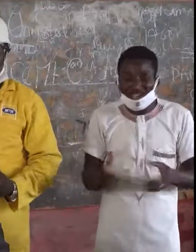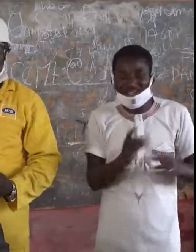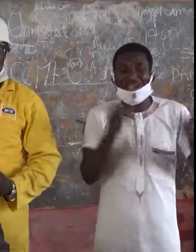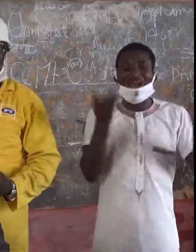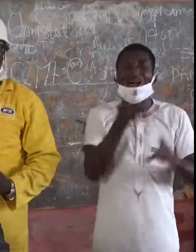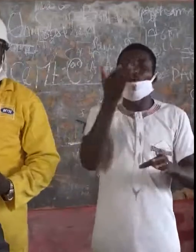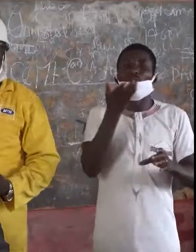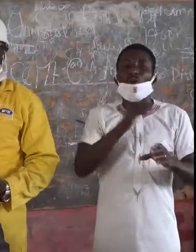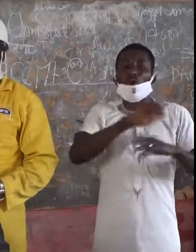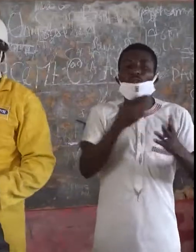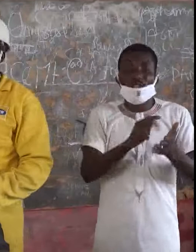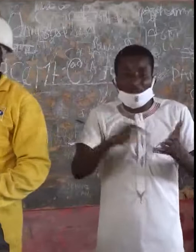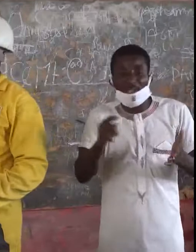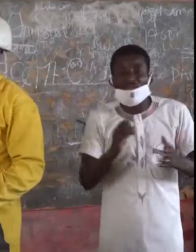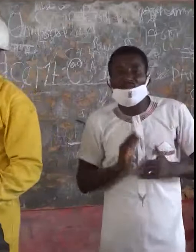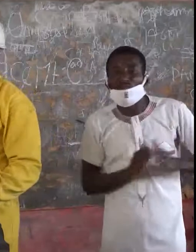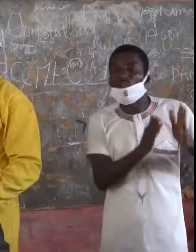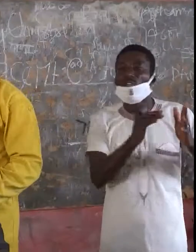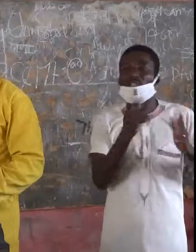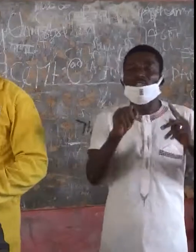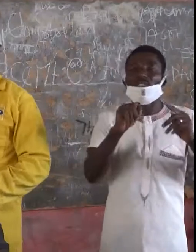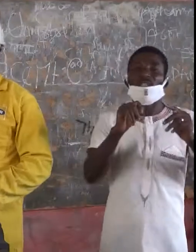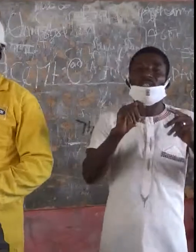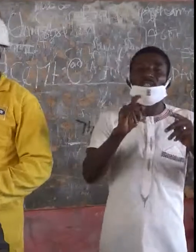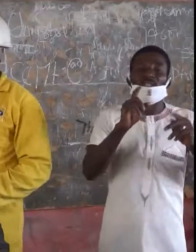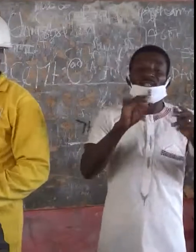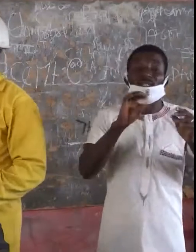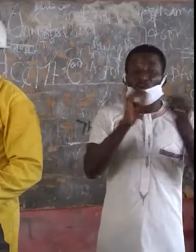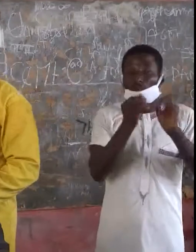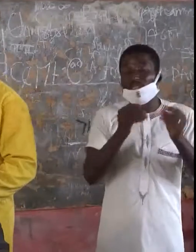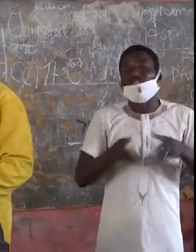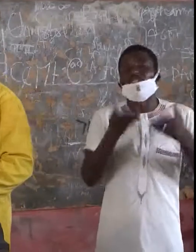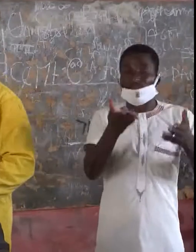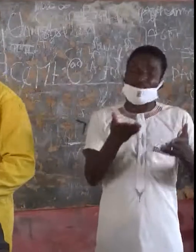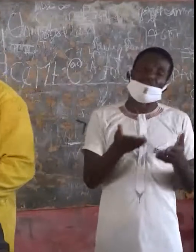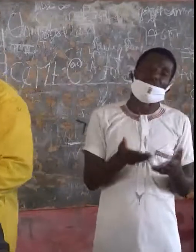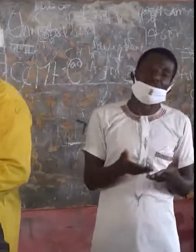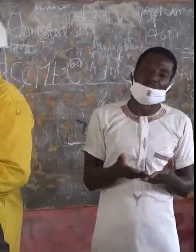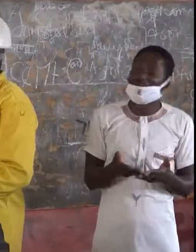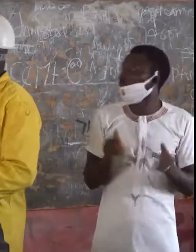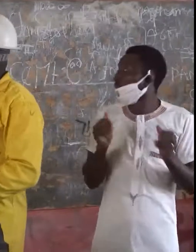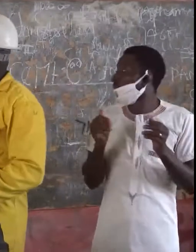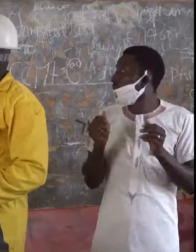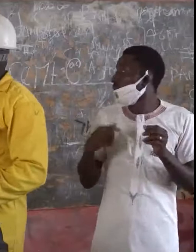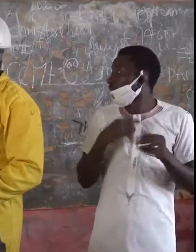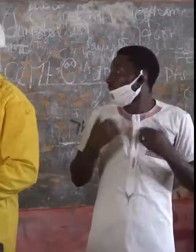markings that we need following the dimensions given on the sketch. We now